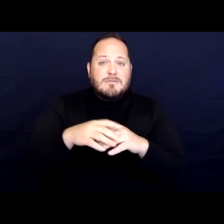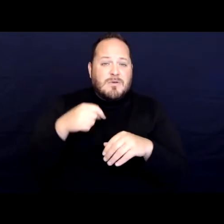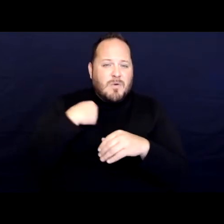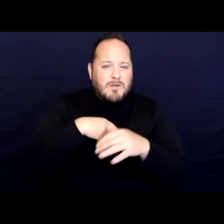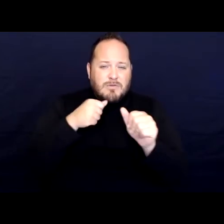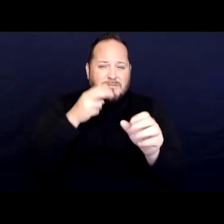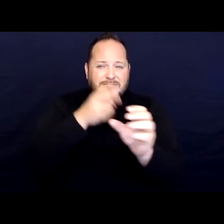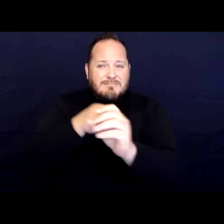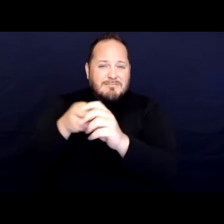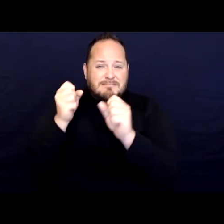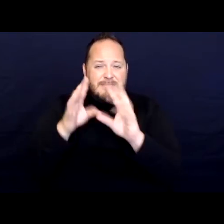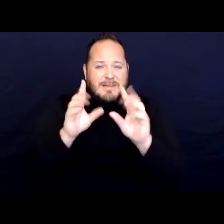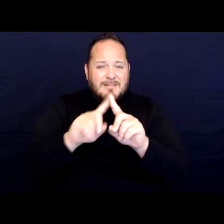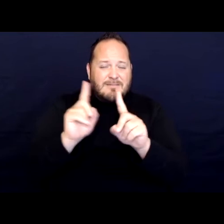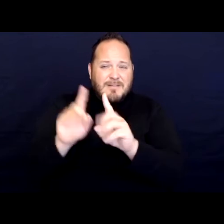of. Um,